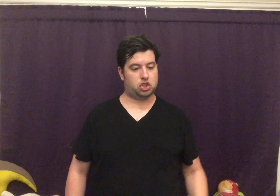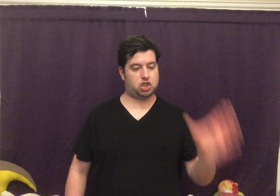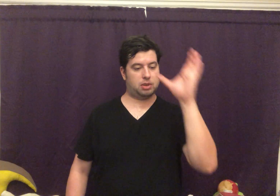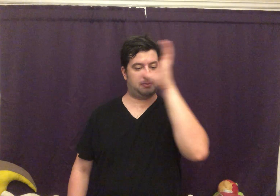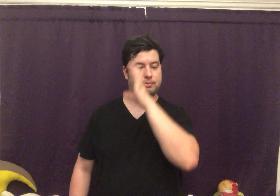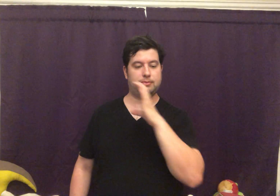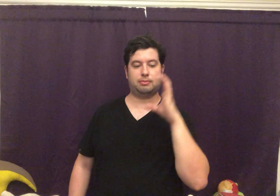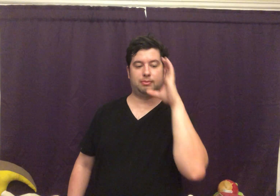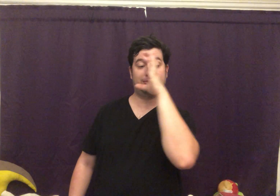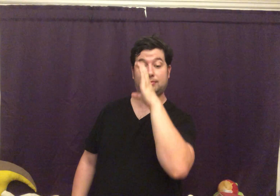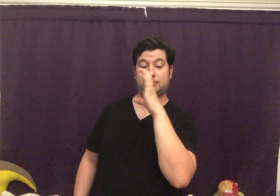Search.